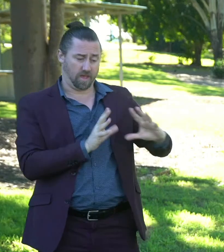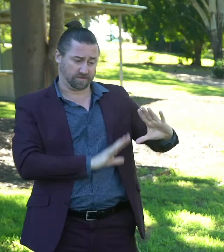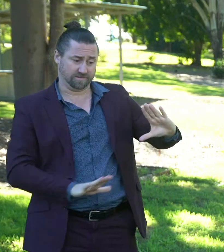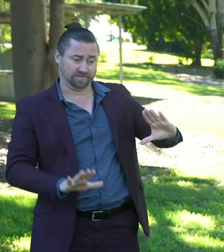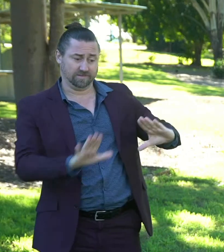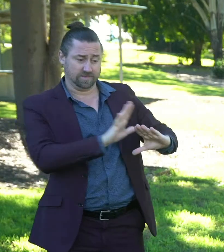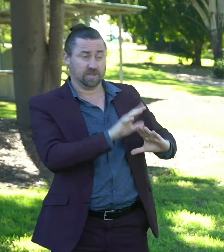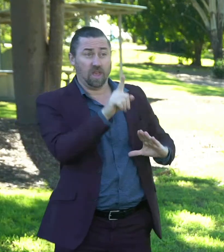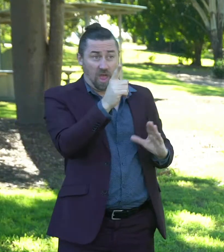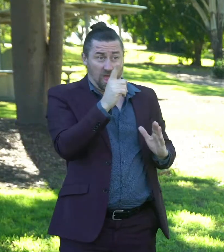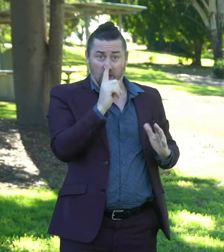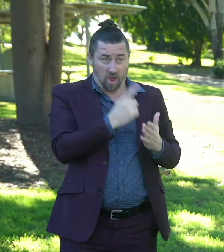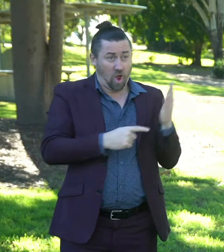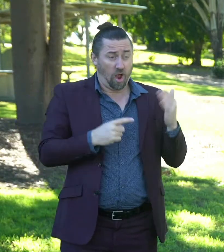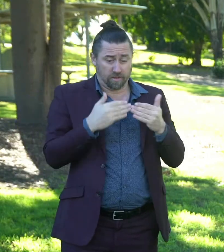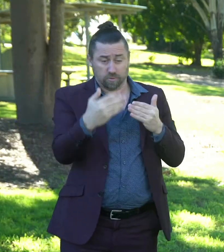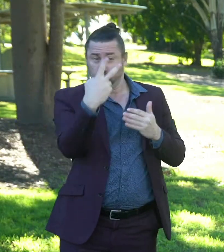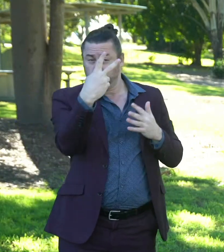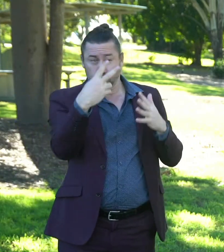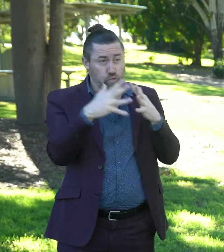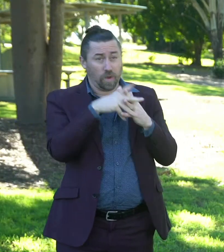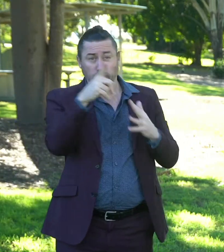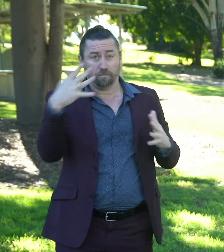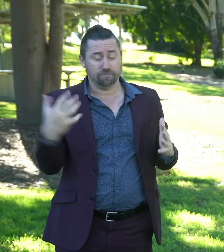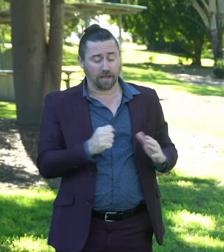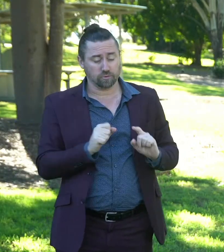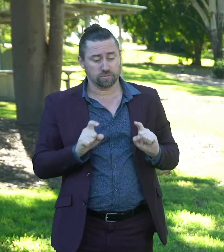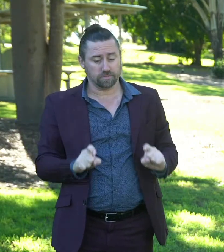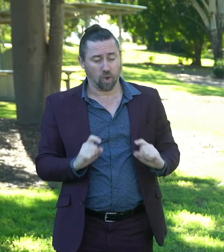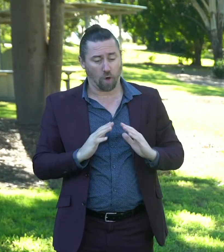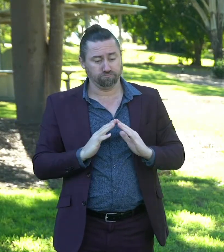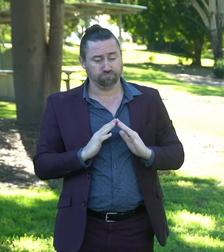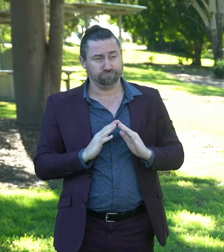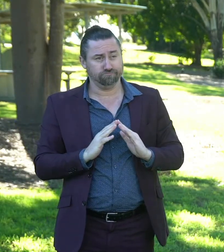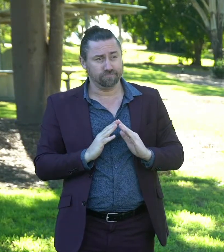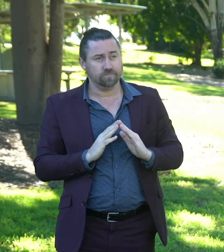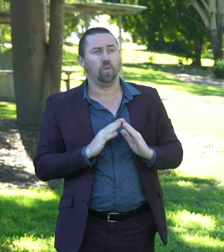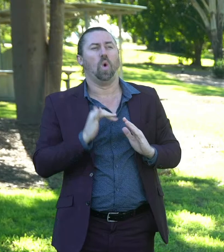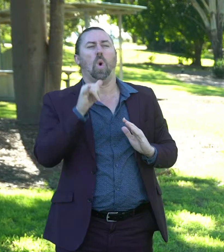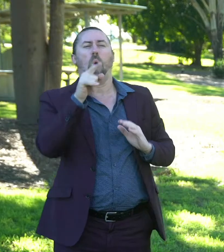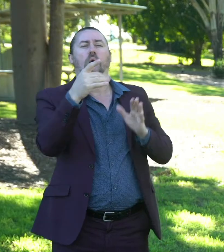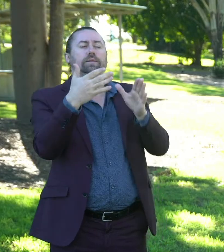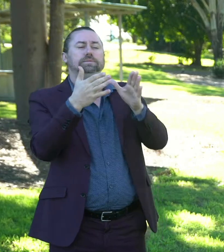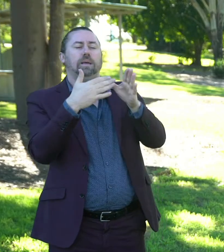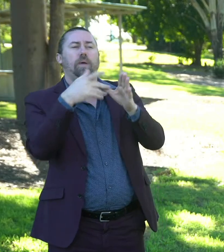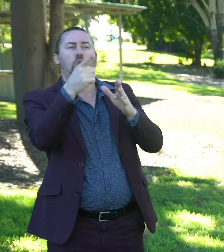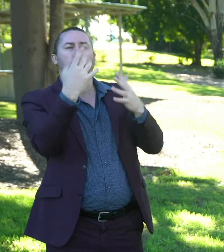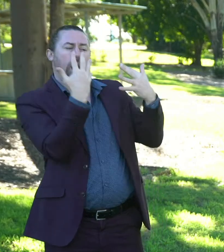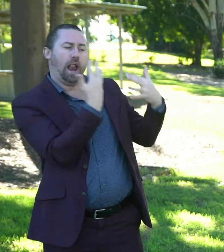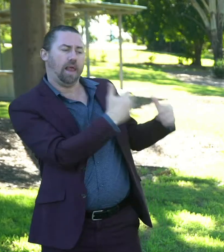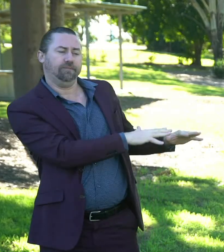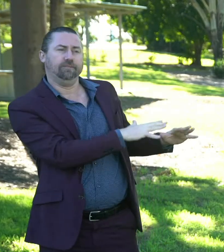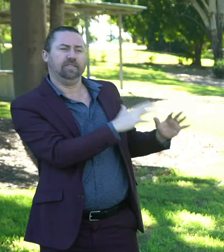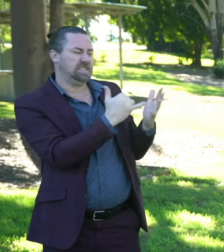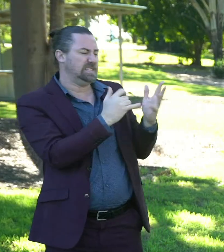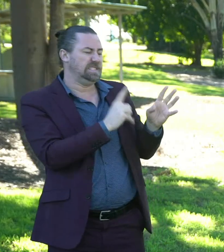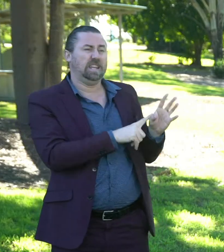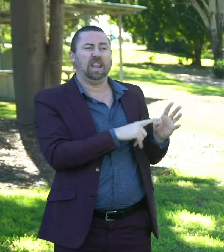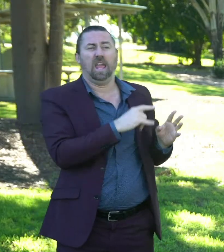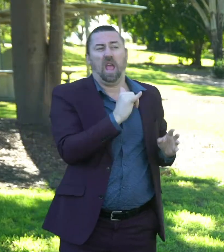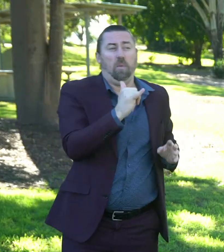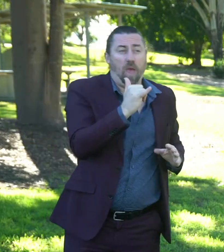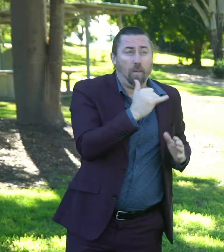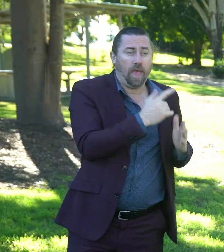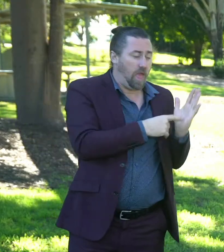can only leave home for the next fortnight or for 14 days from when you left that LGA, so it might be less than